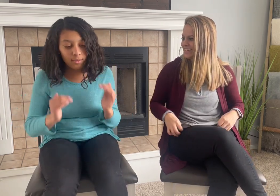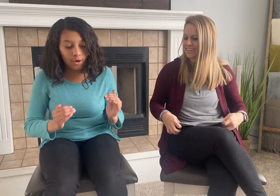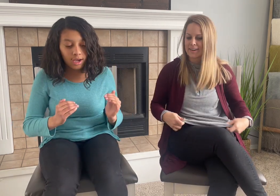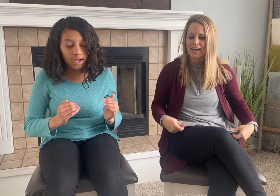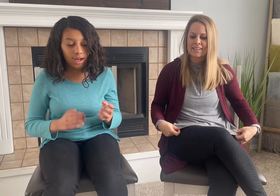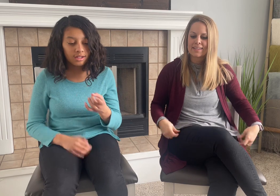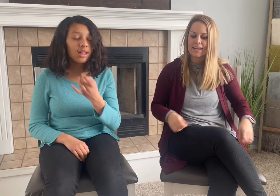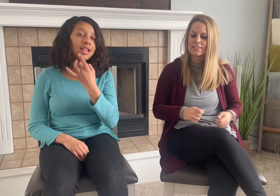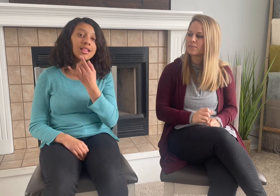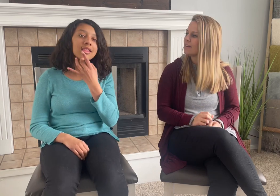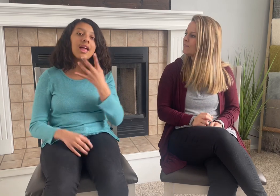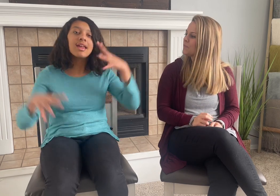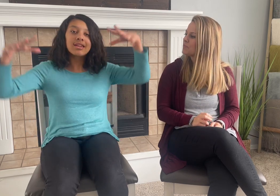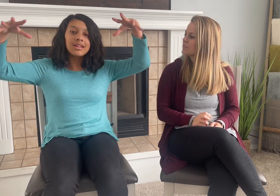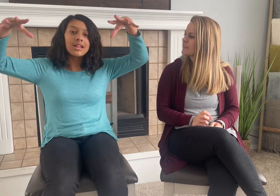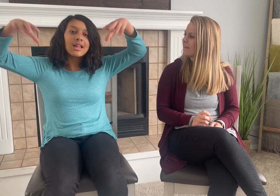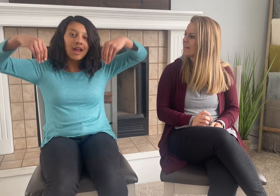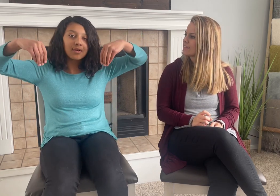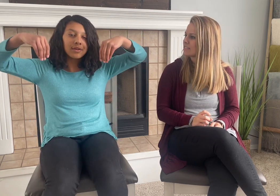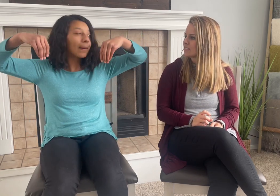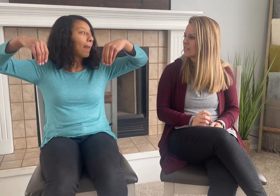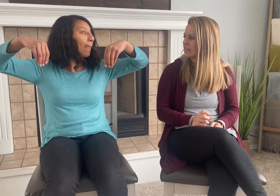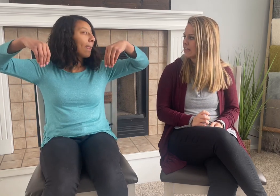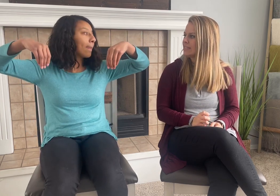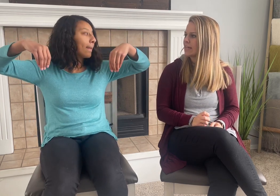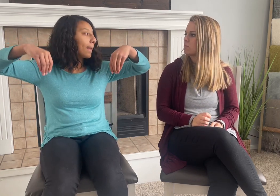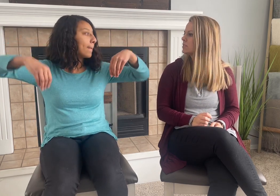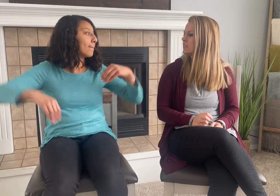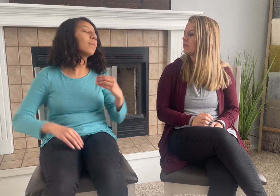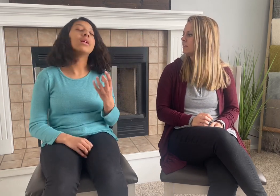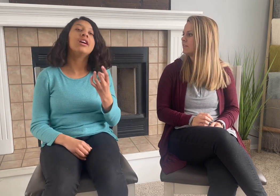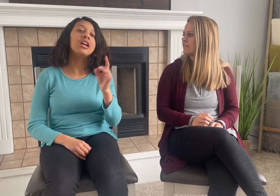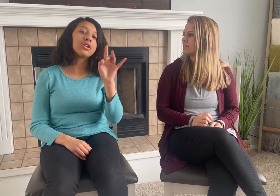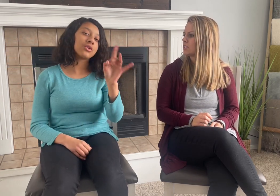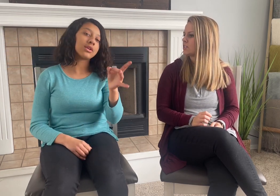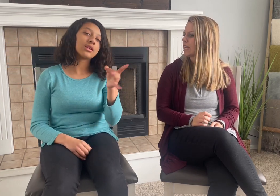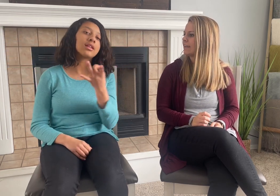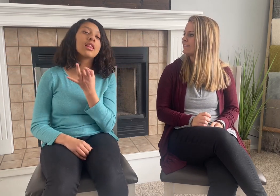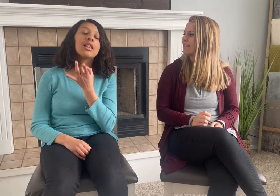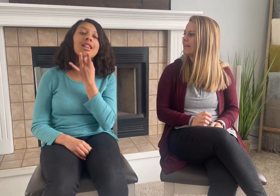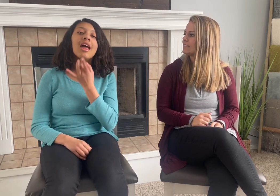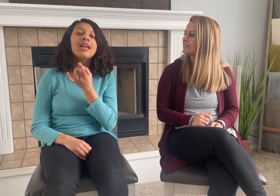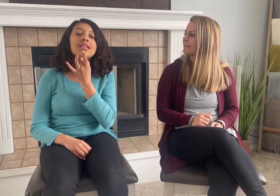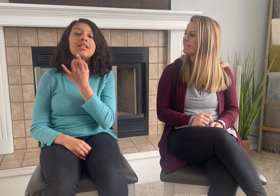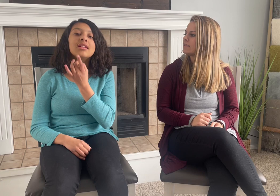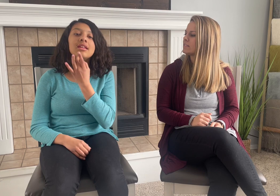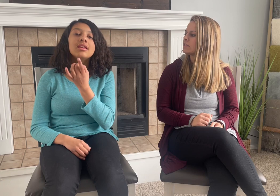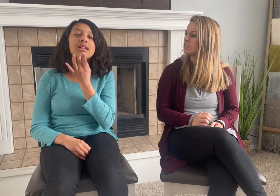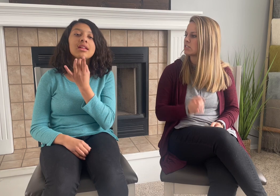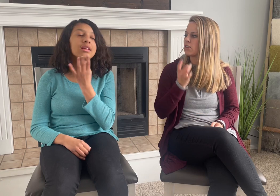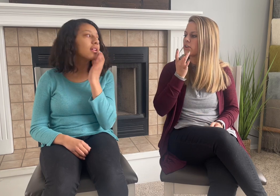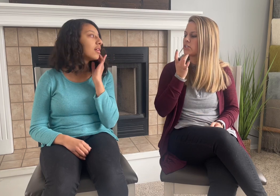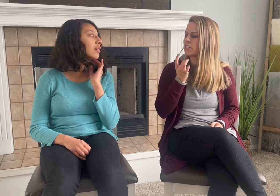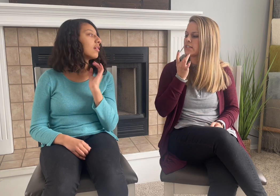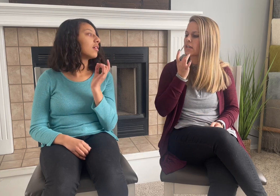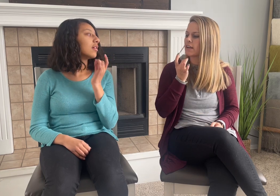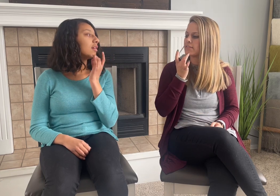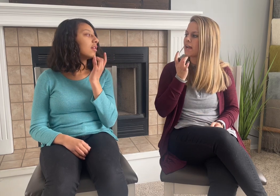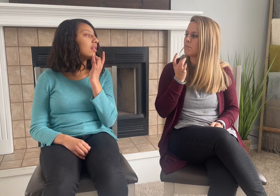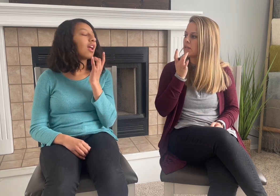All right, the next one is lights out. So you're signing light like this, just under your chin. It's kind of tapping,